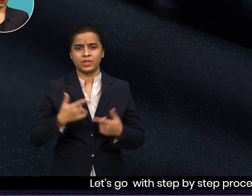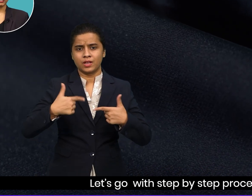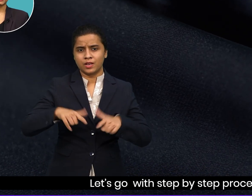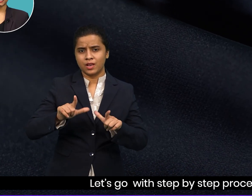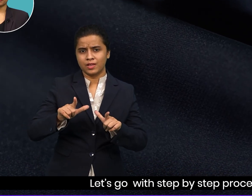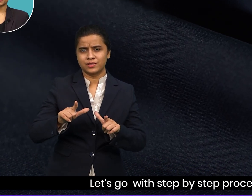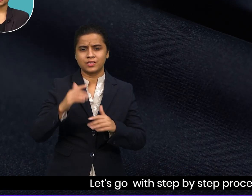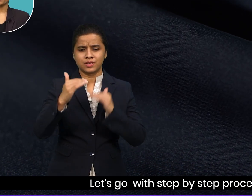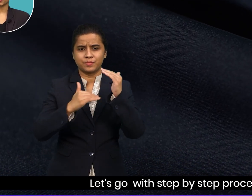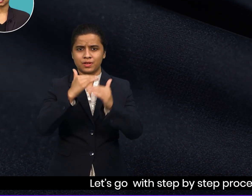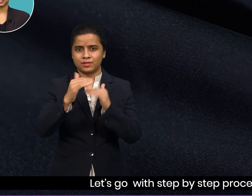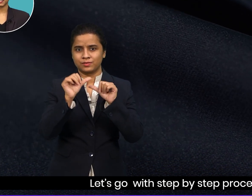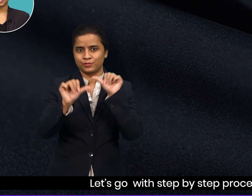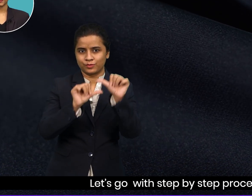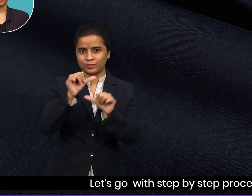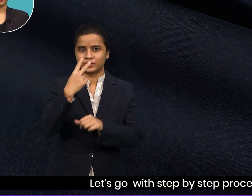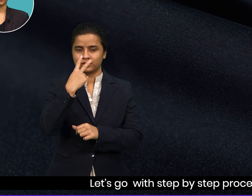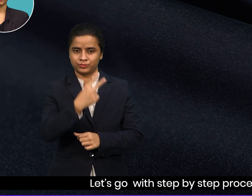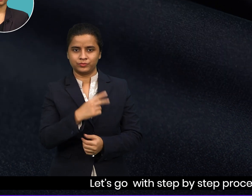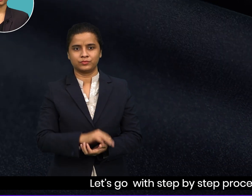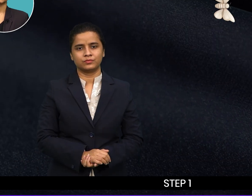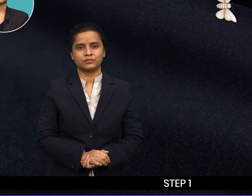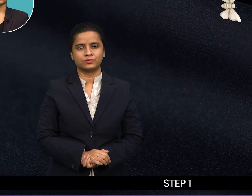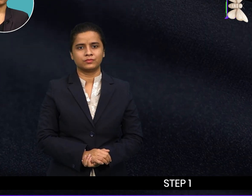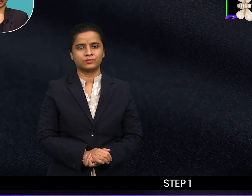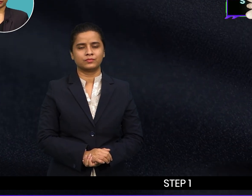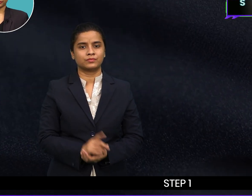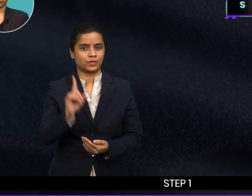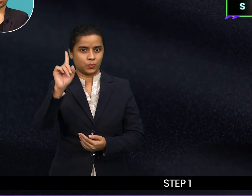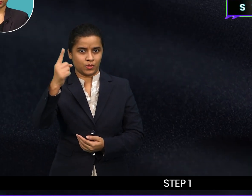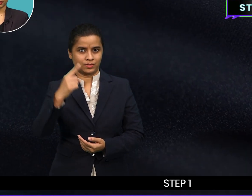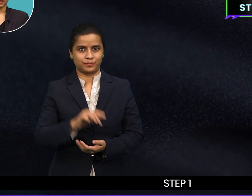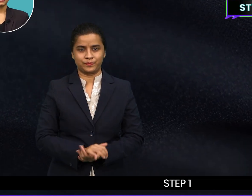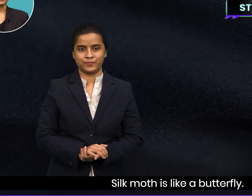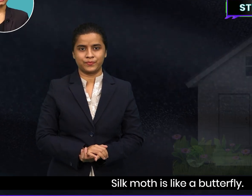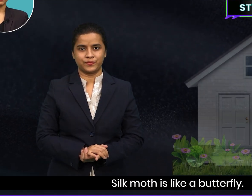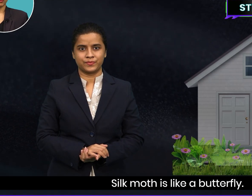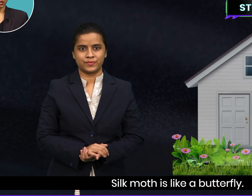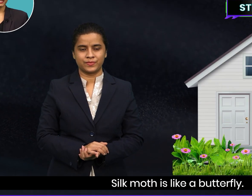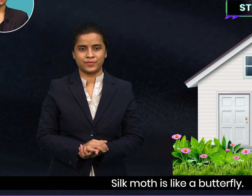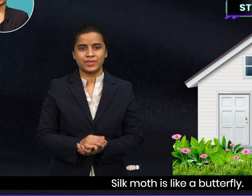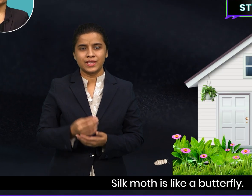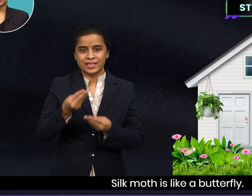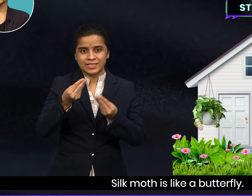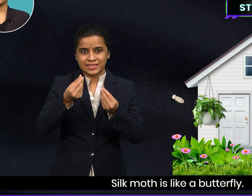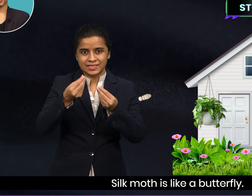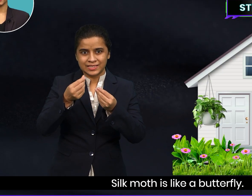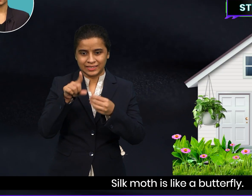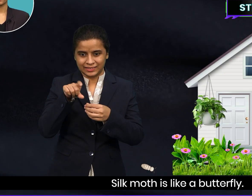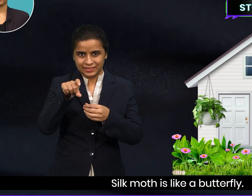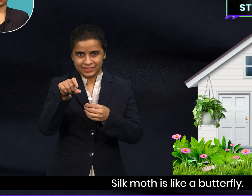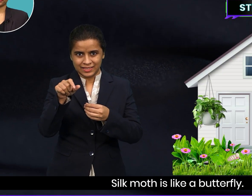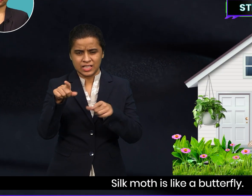Let's go with step-by-step process. Step 1. Silk moth is like a